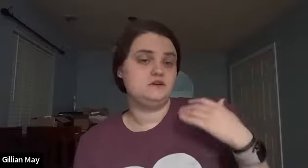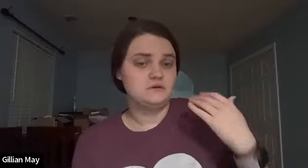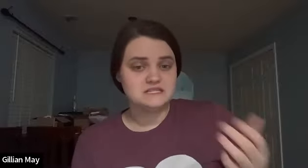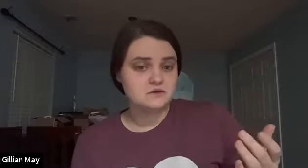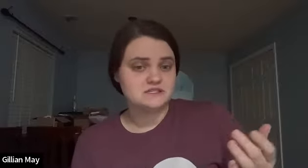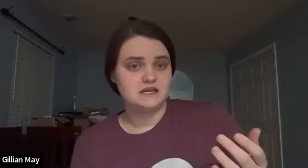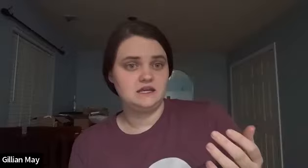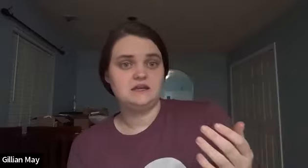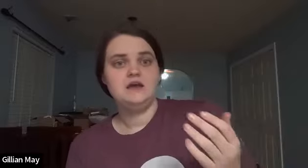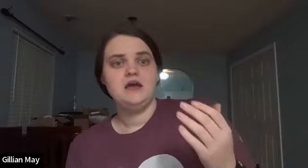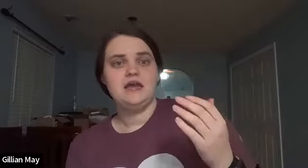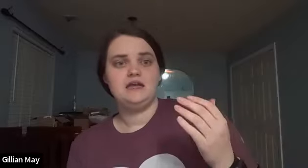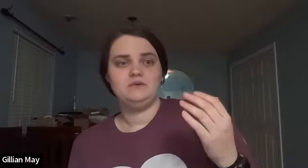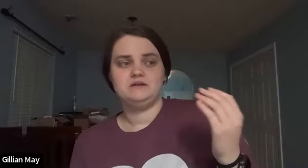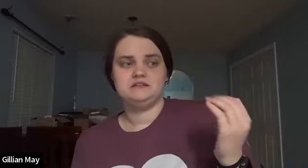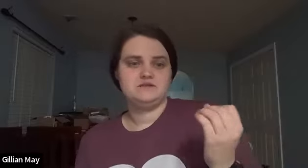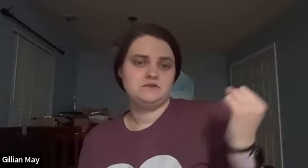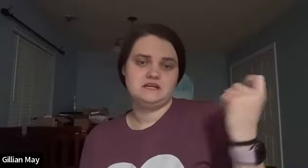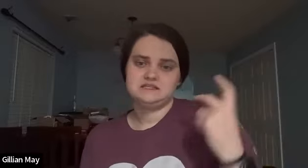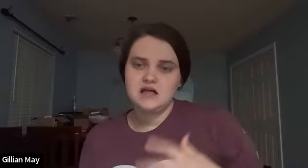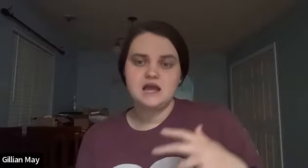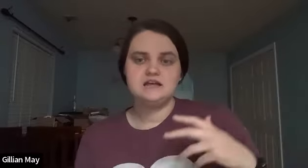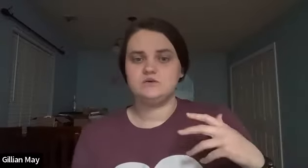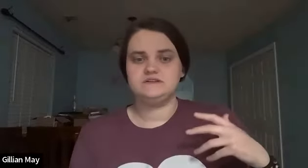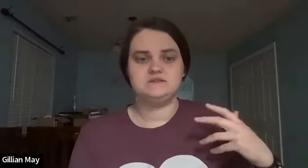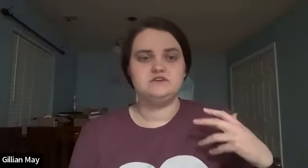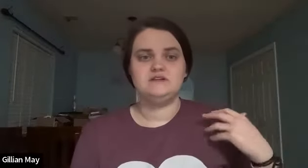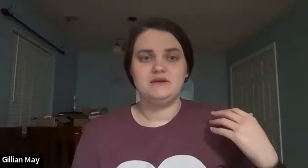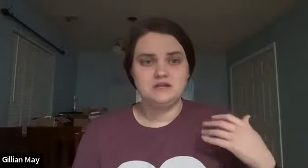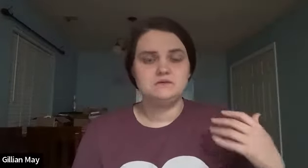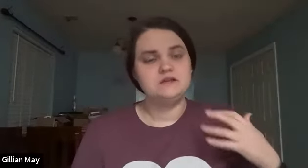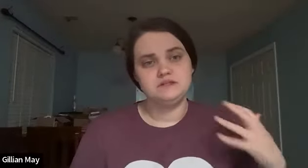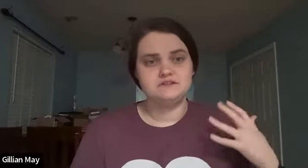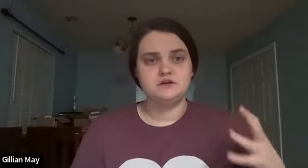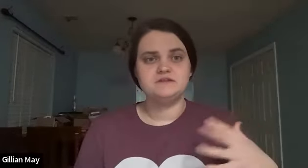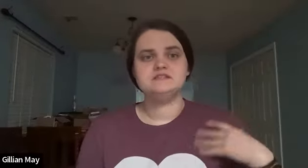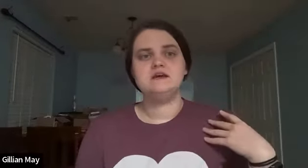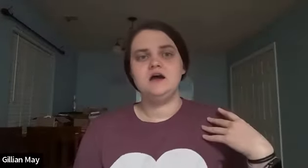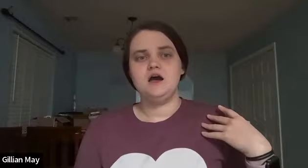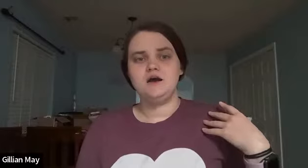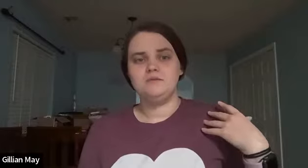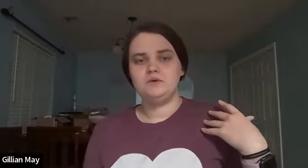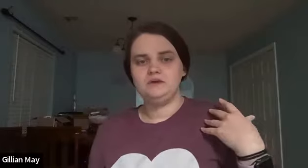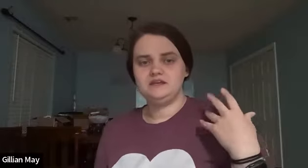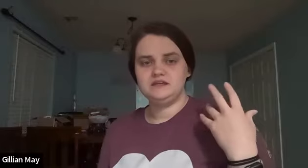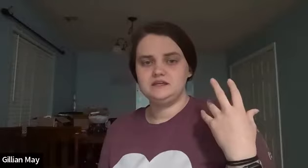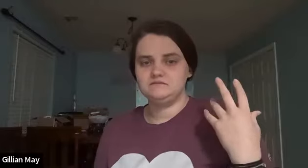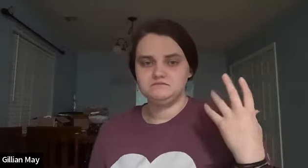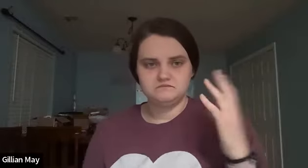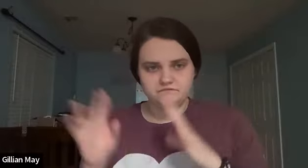can always email Miss Katie and we can save it for the next class. Or if it's something you're like, I really, really would love to know about this, we can